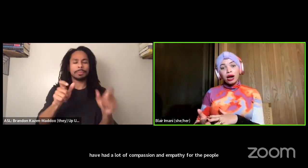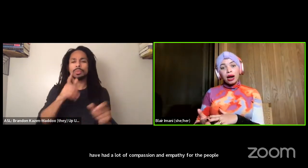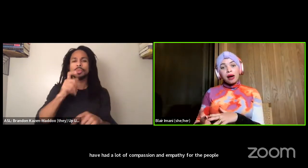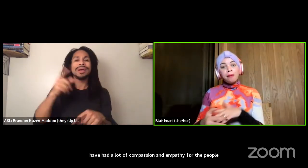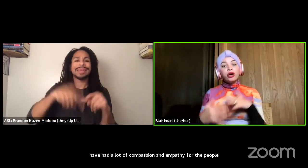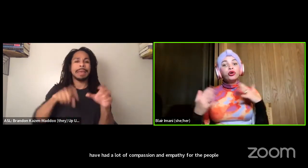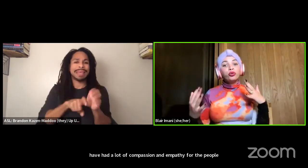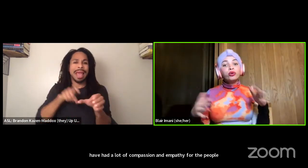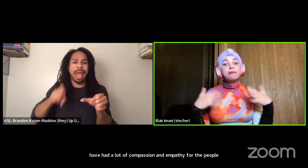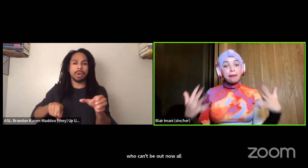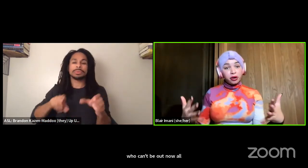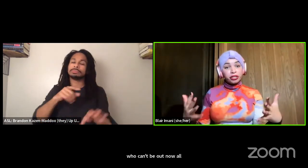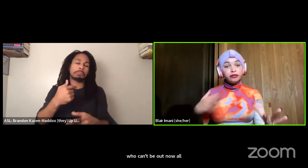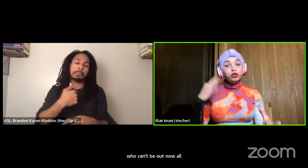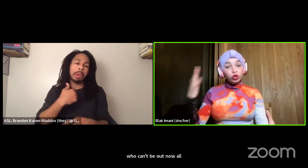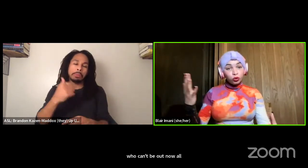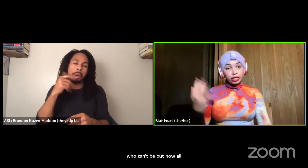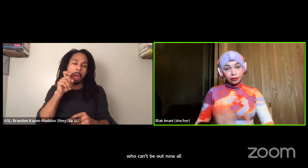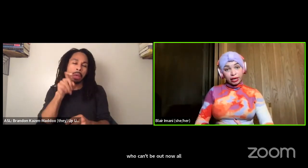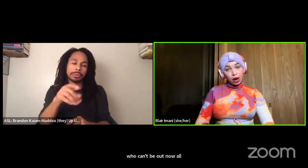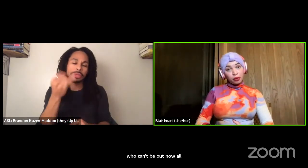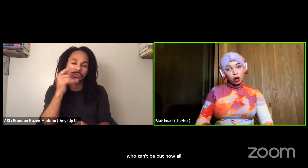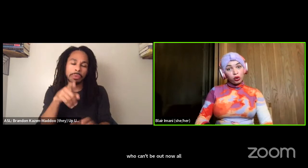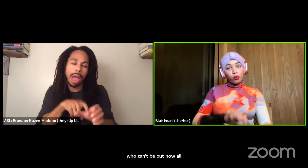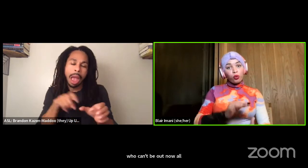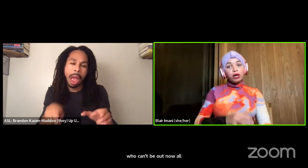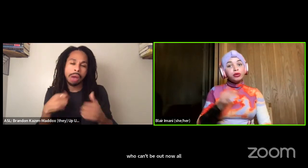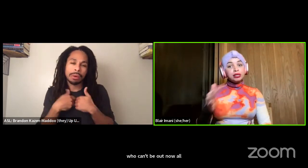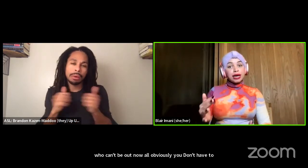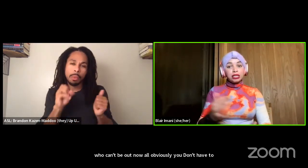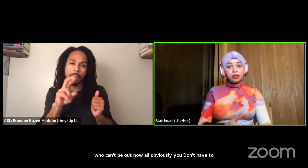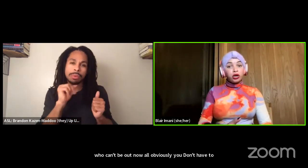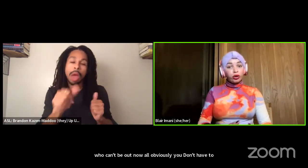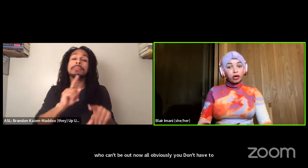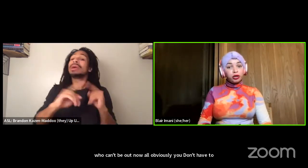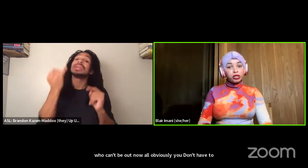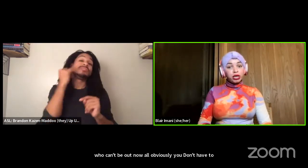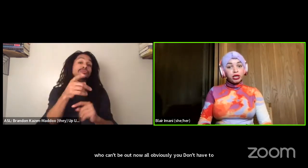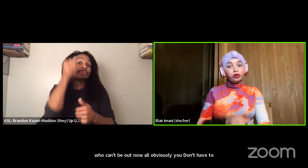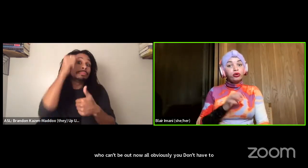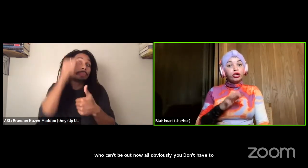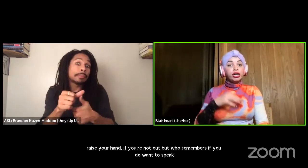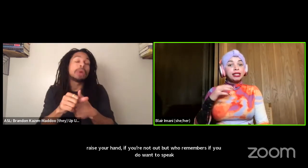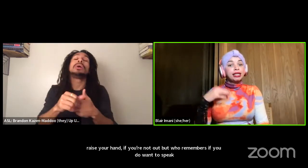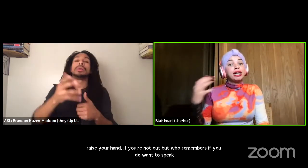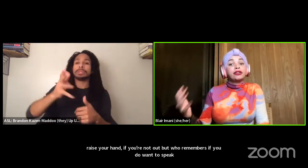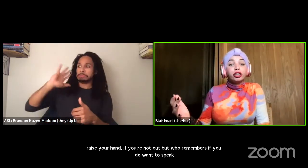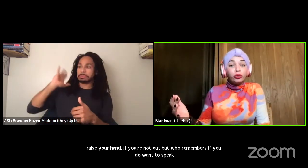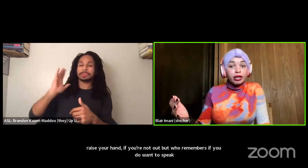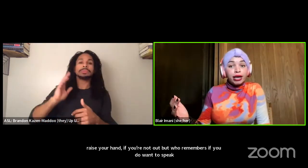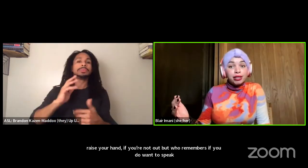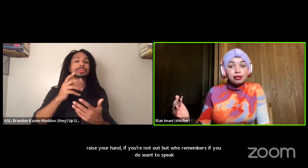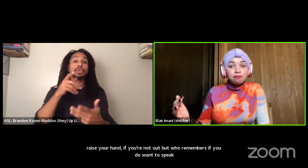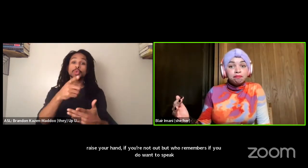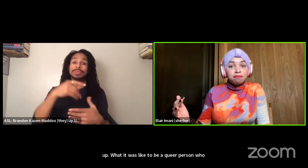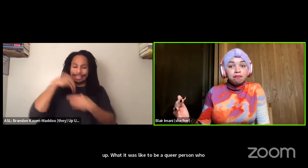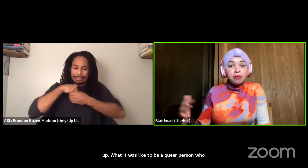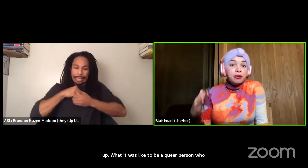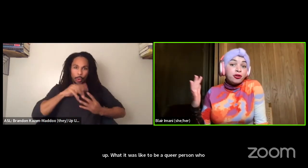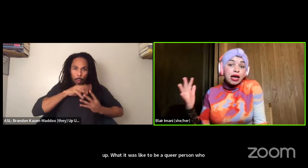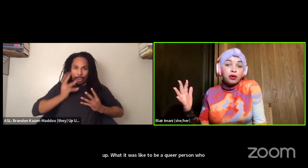you're not out. But who remembers, if you do want to speak up, what it was like to be a queer person who couldn't declare their